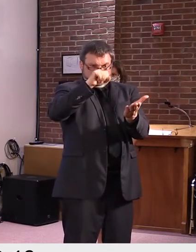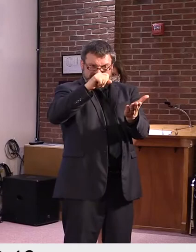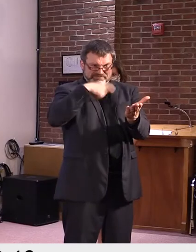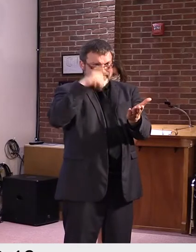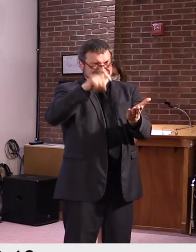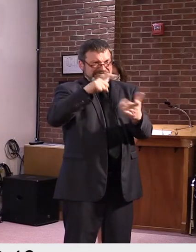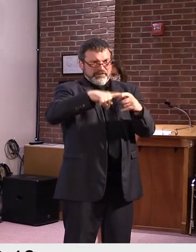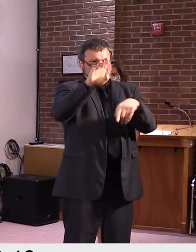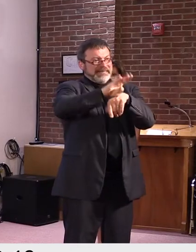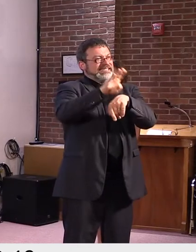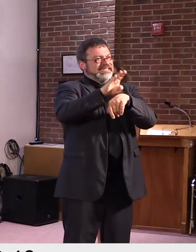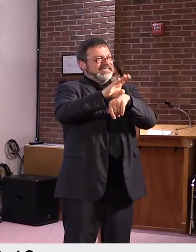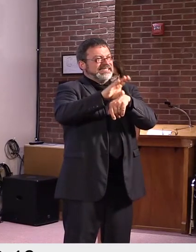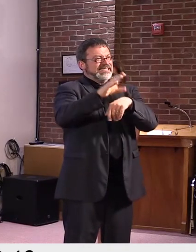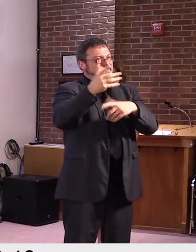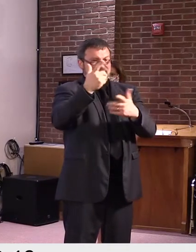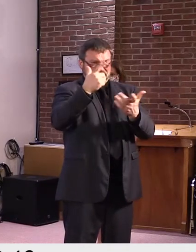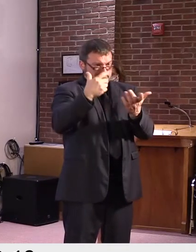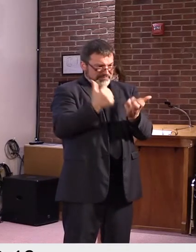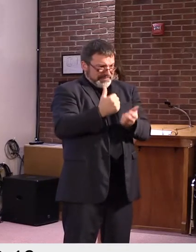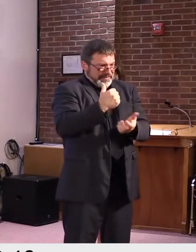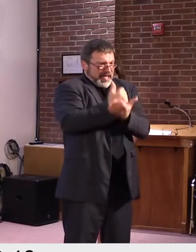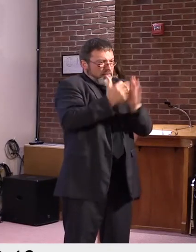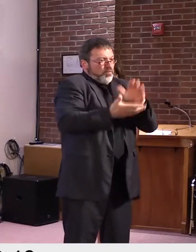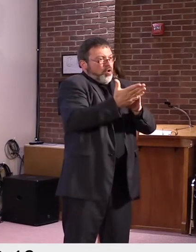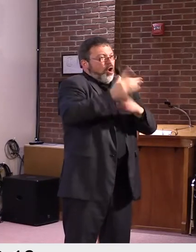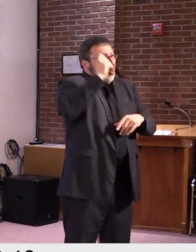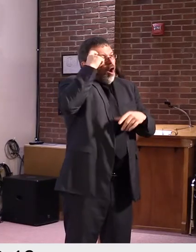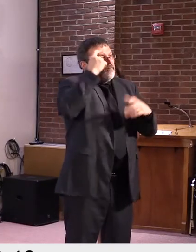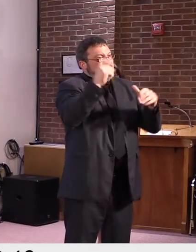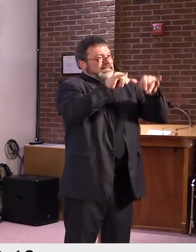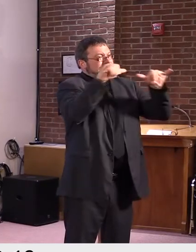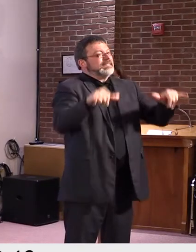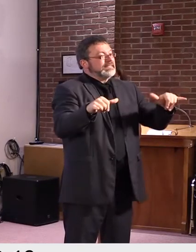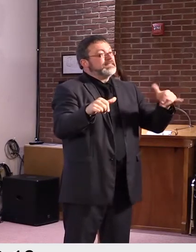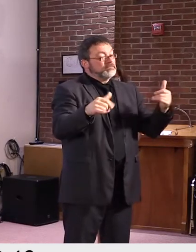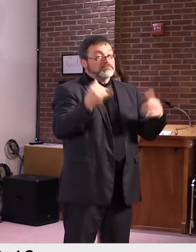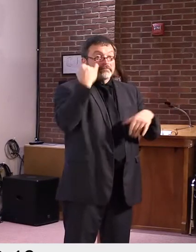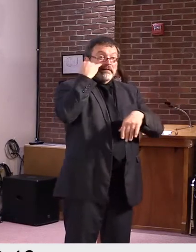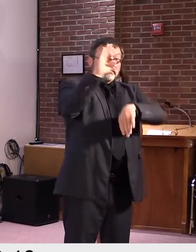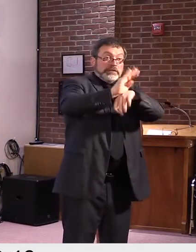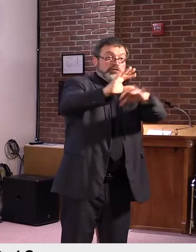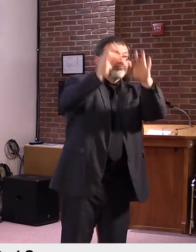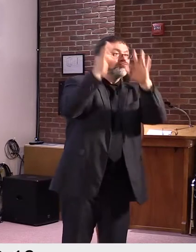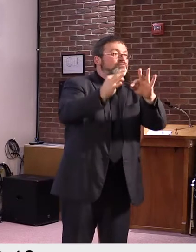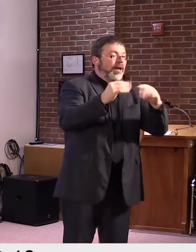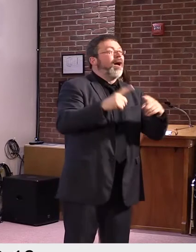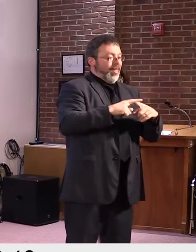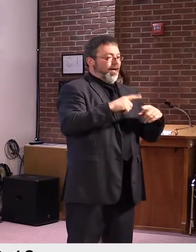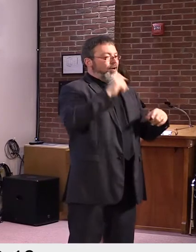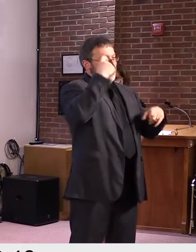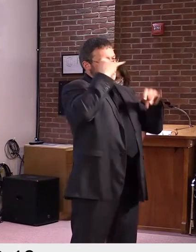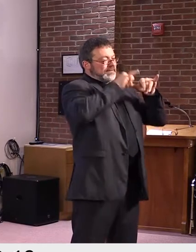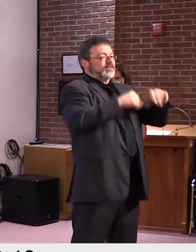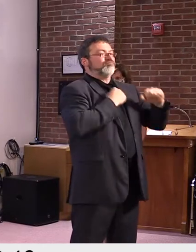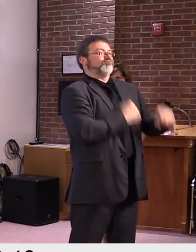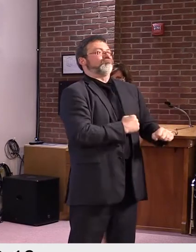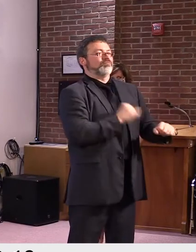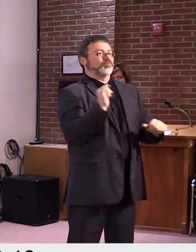going. So the stronger they are, the stronger the businesses are, the stronger we are as a